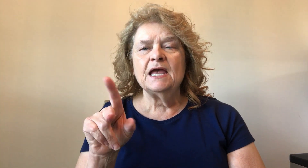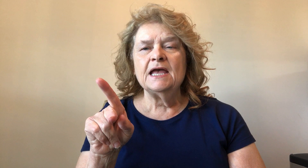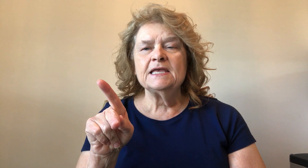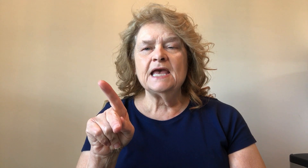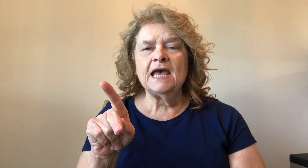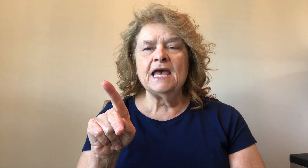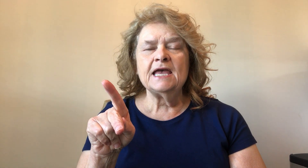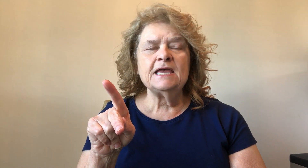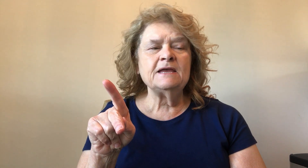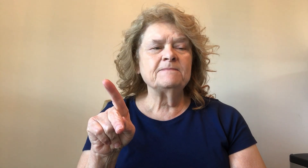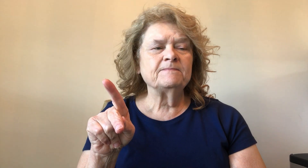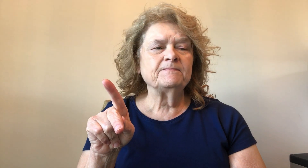K,